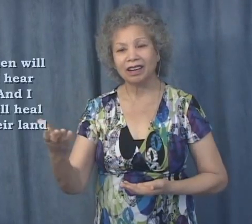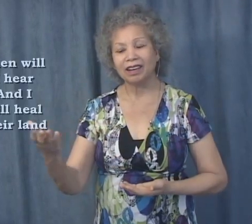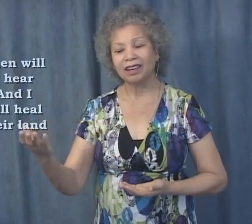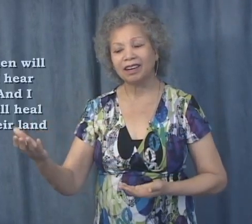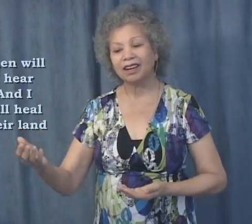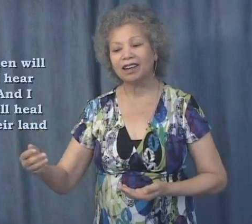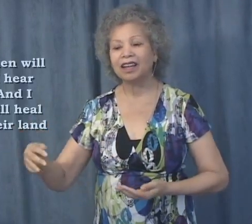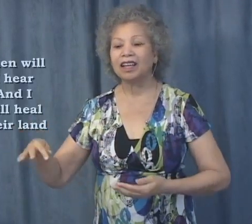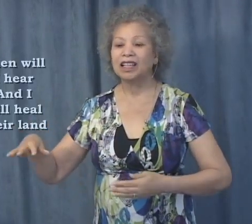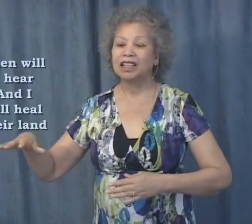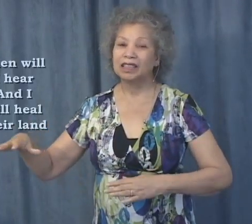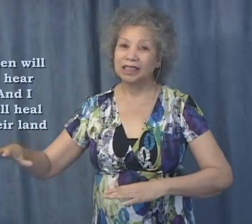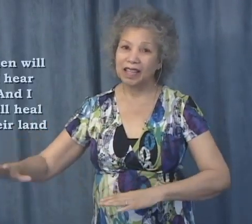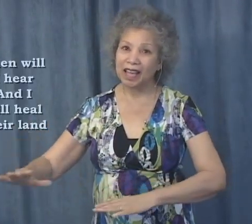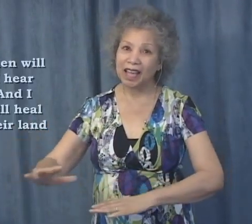land.